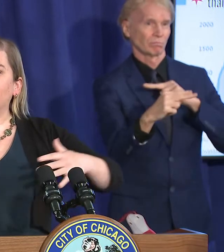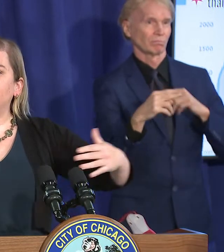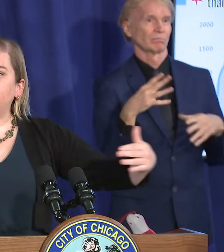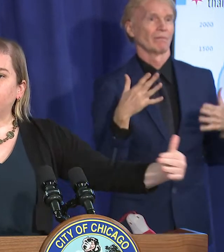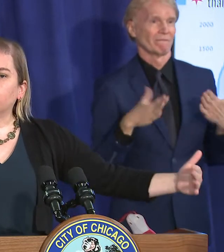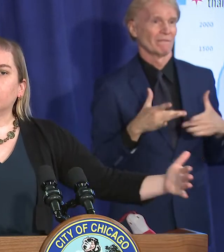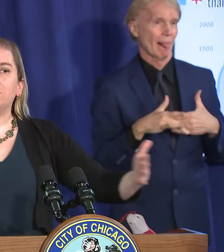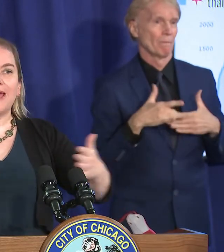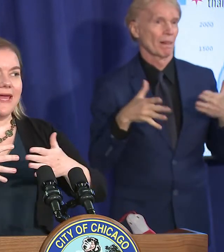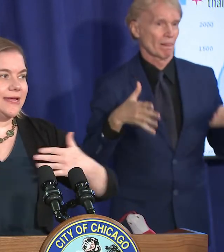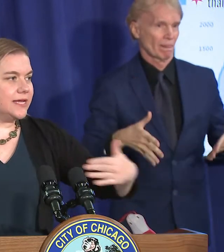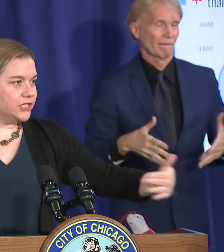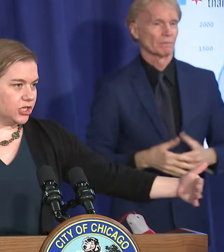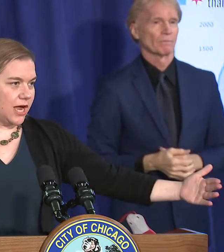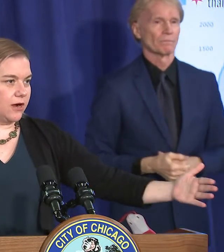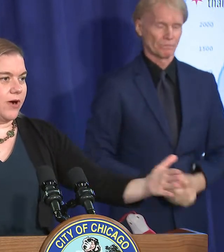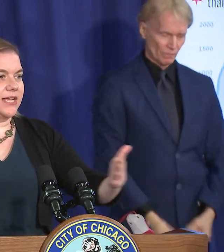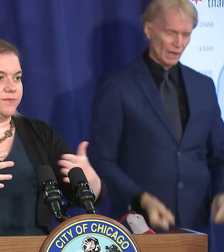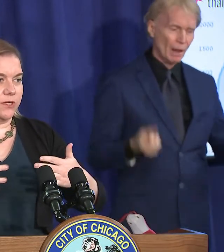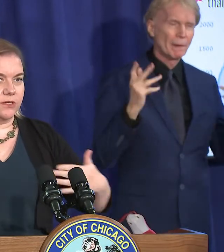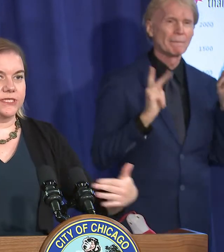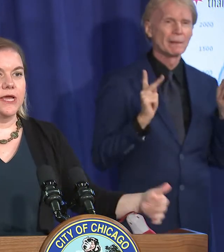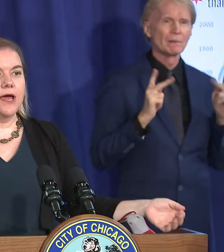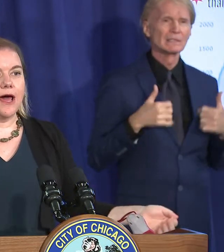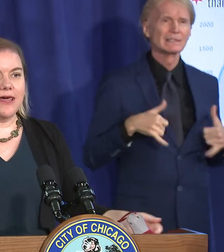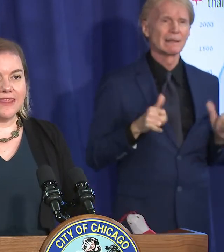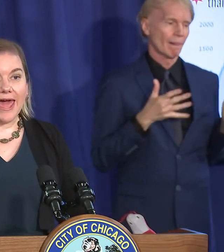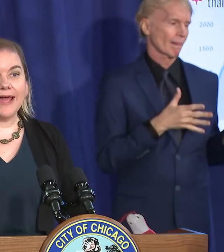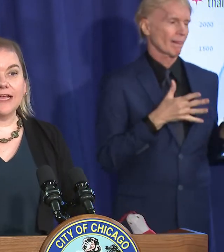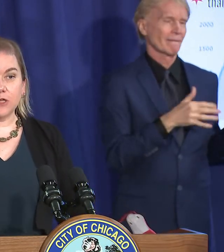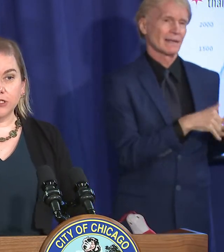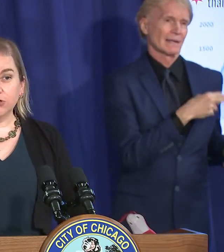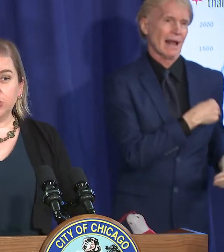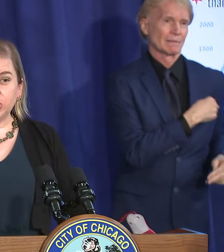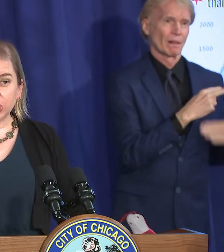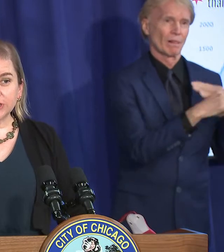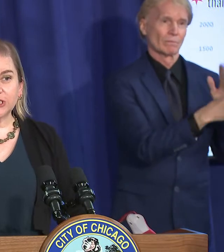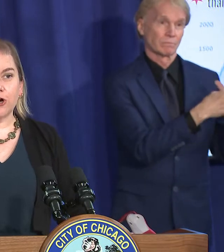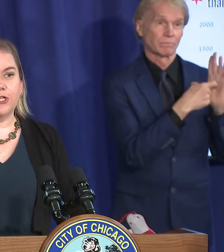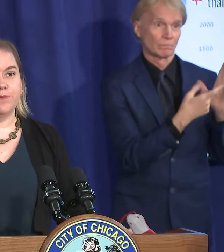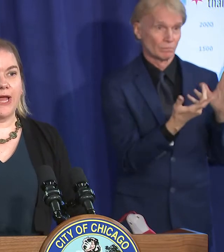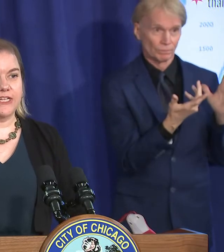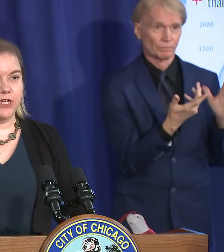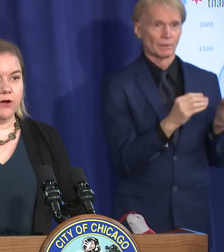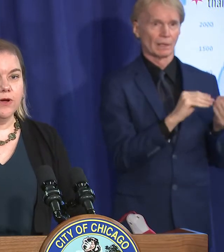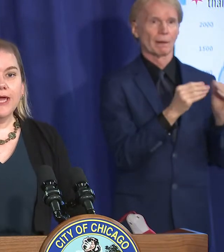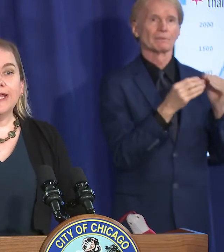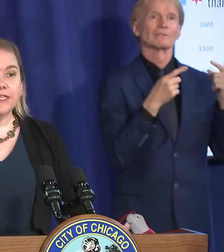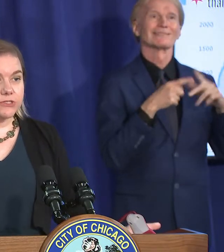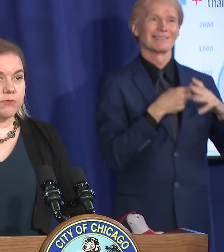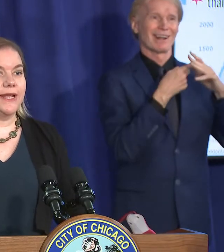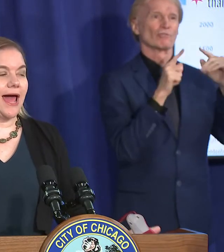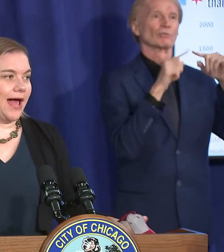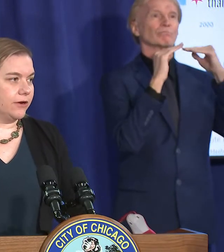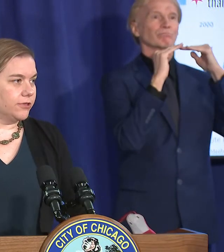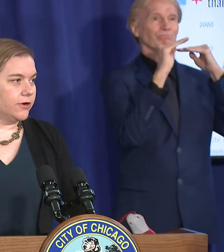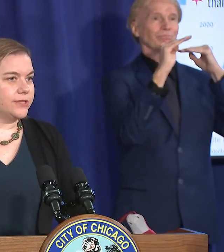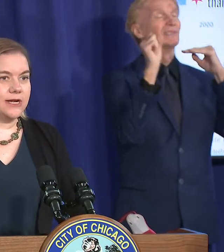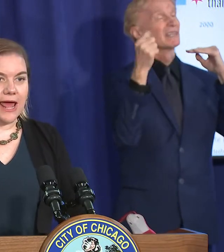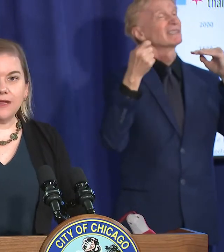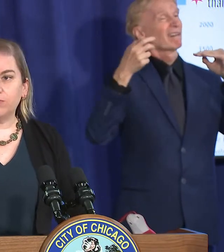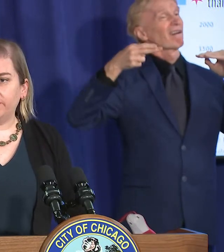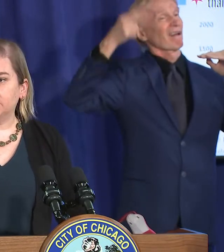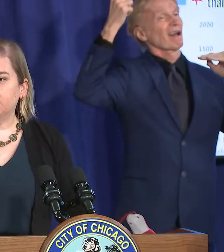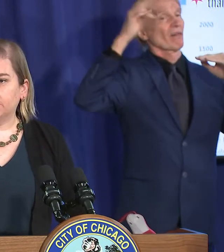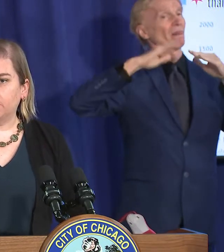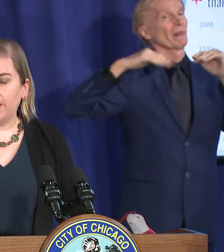admissions, but how many people remain in Chicago hospitals, that has also just started to plateau. It does remain higher, though,